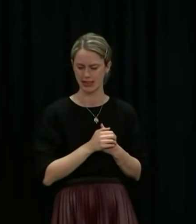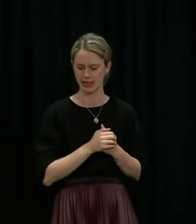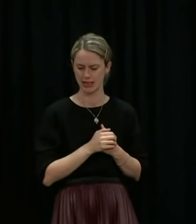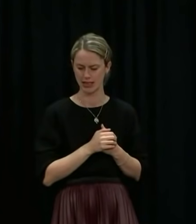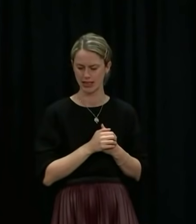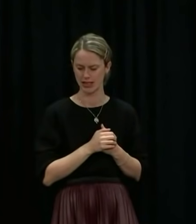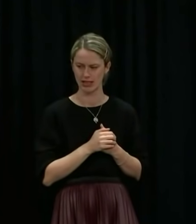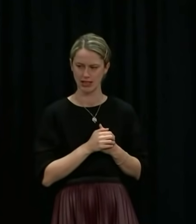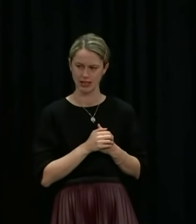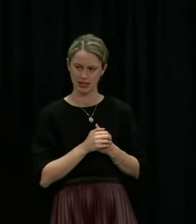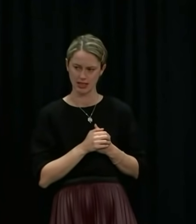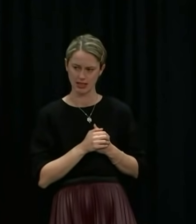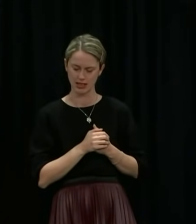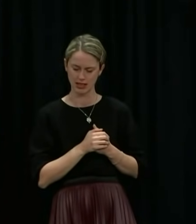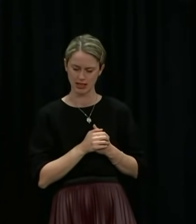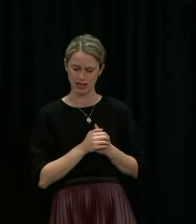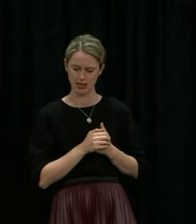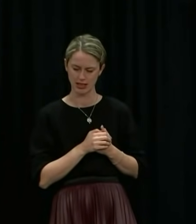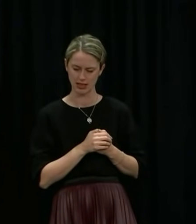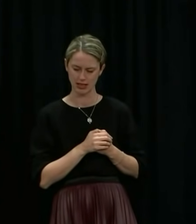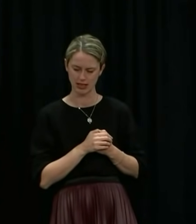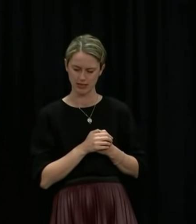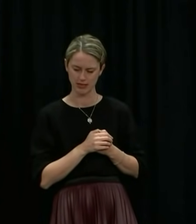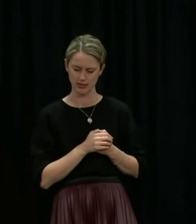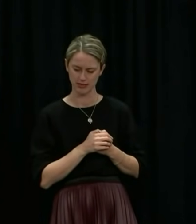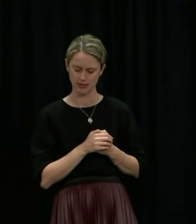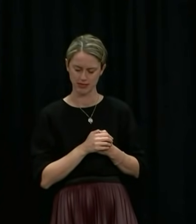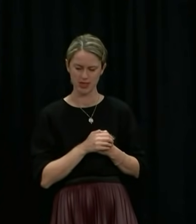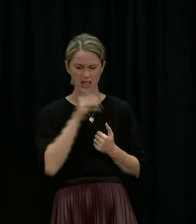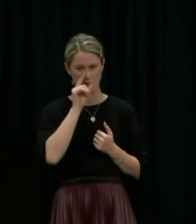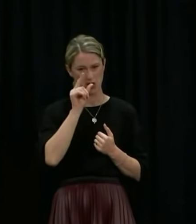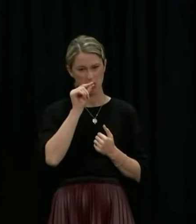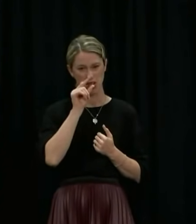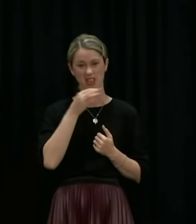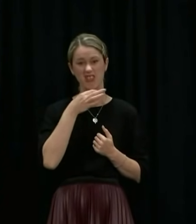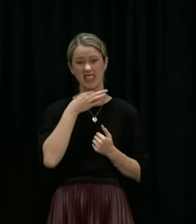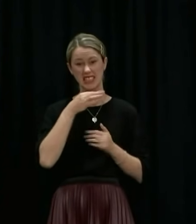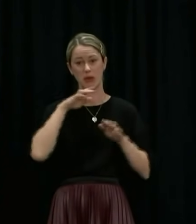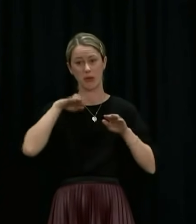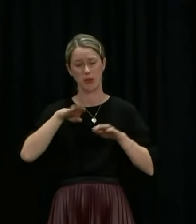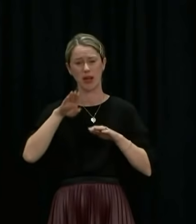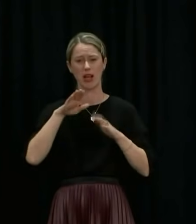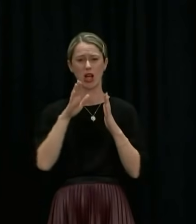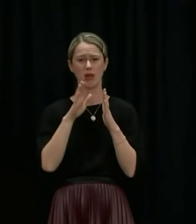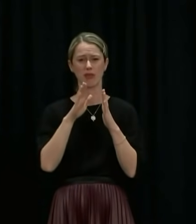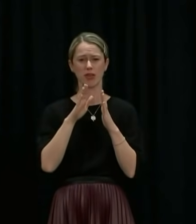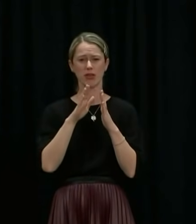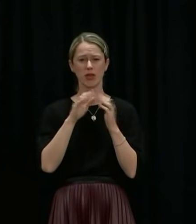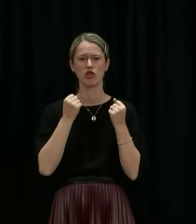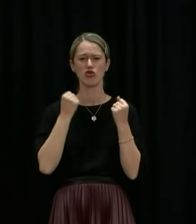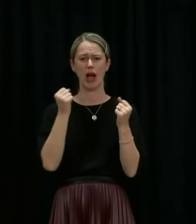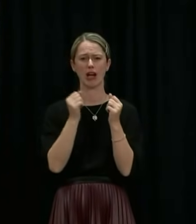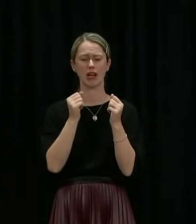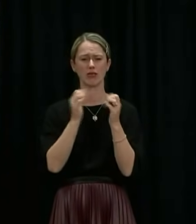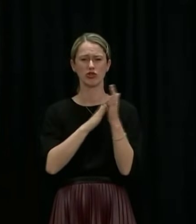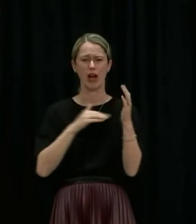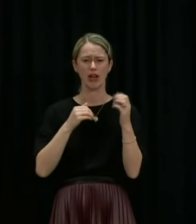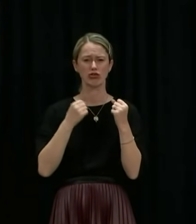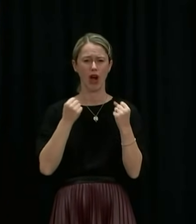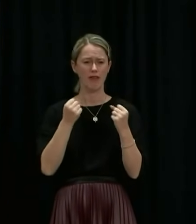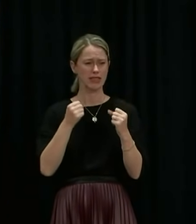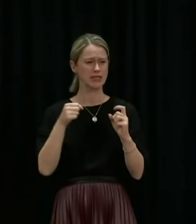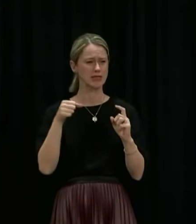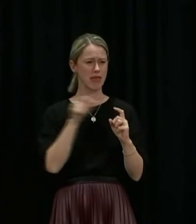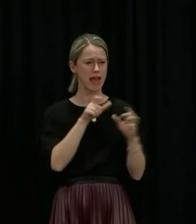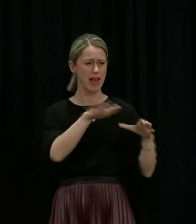this quite a sort of opening yourself to the opportunity of slippage? And, truck drivers, for example, is there not a way that you can get the industry